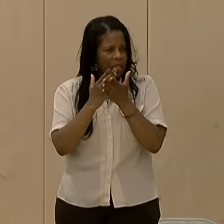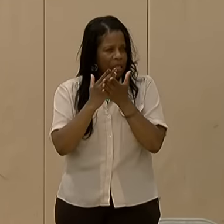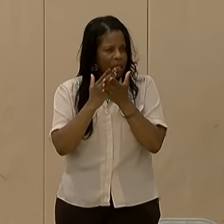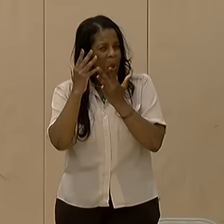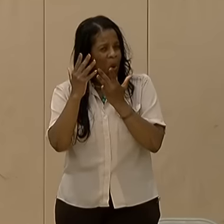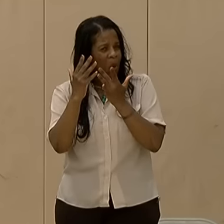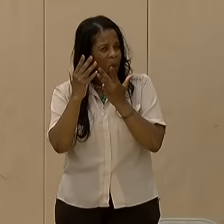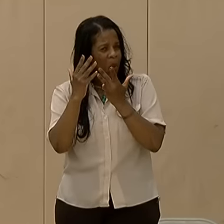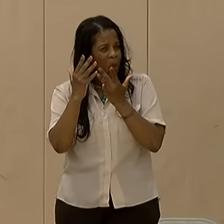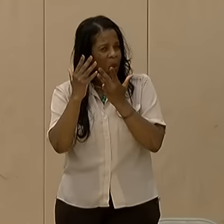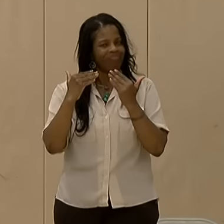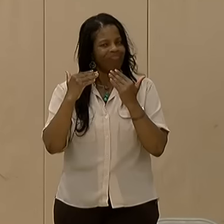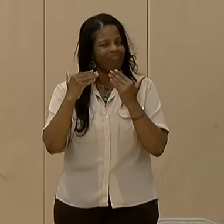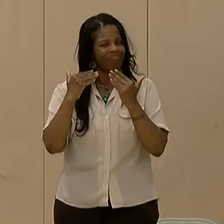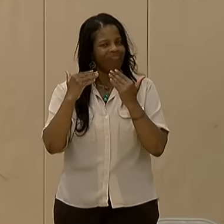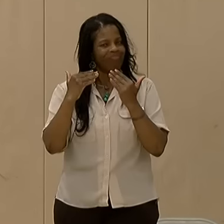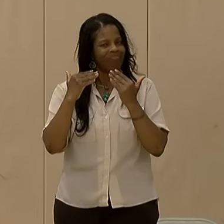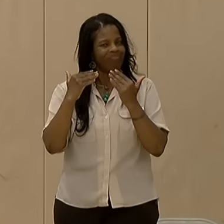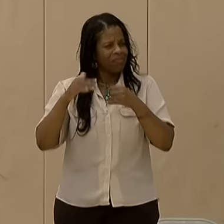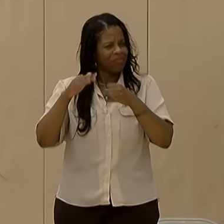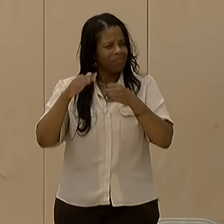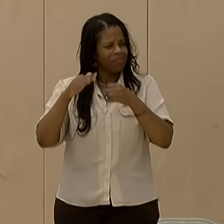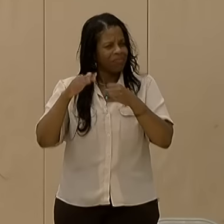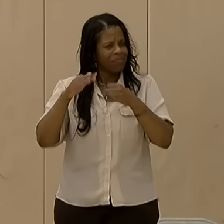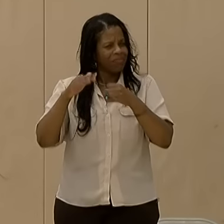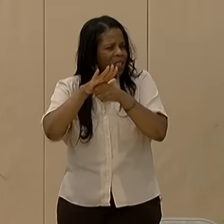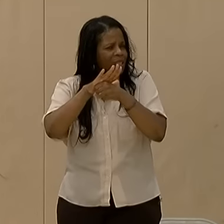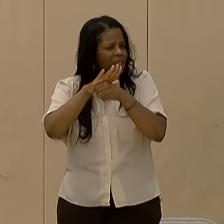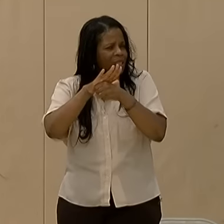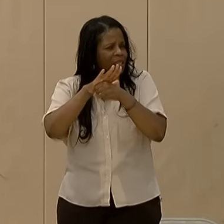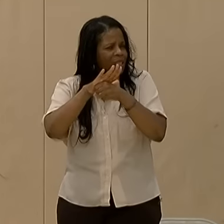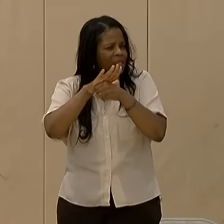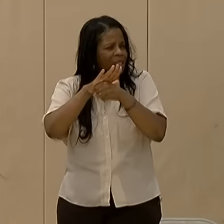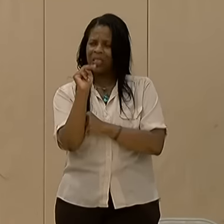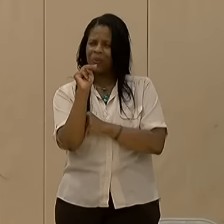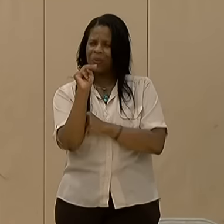this point at a location in